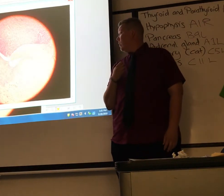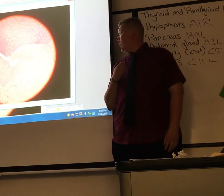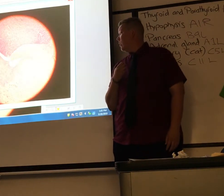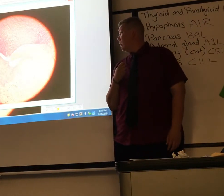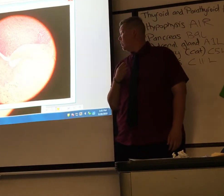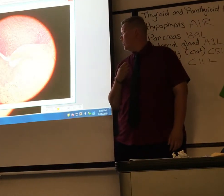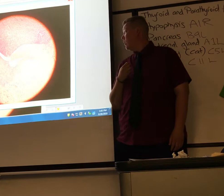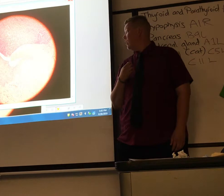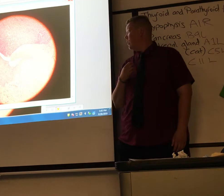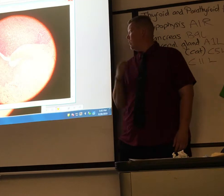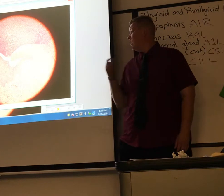is infundibulum,